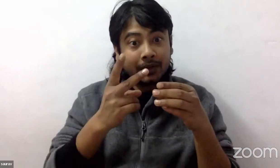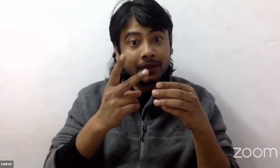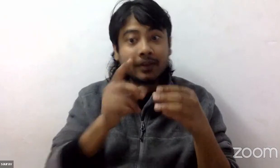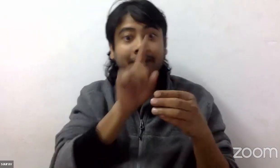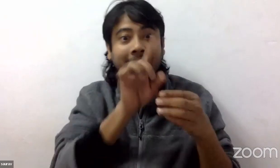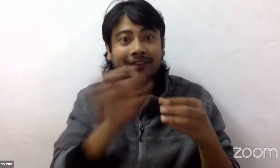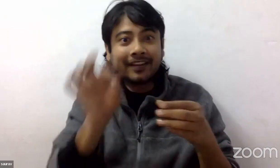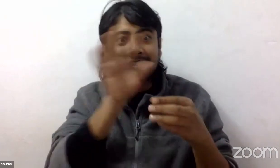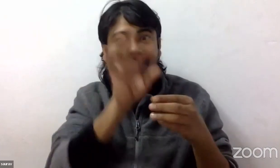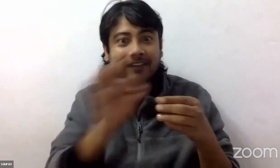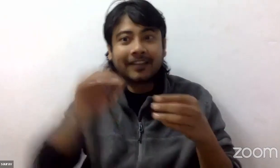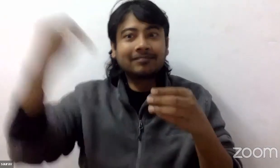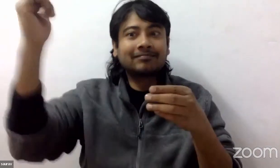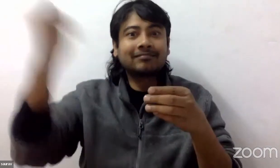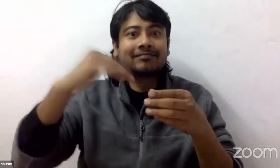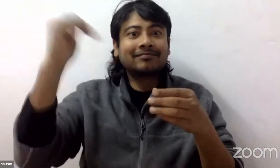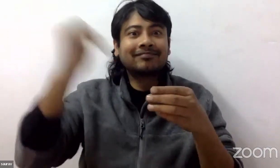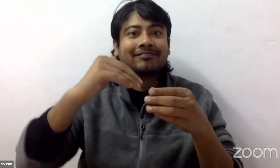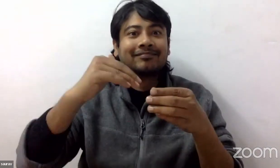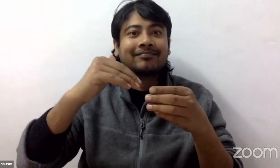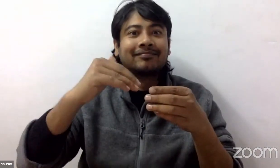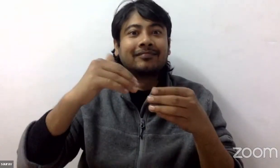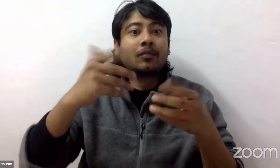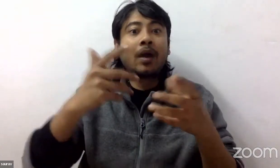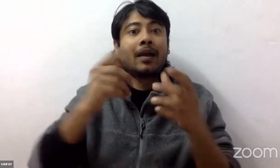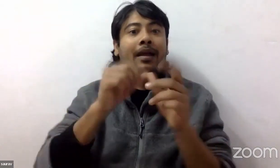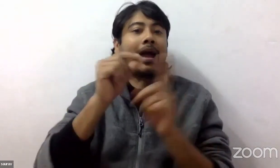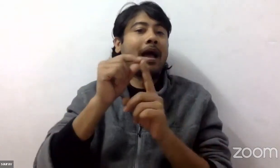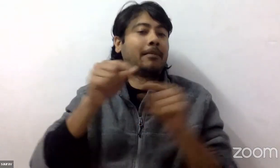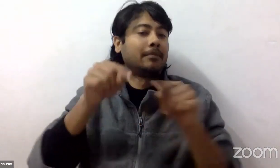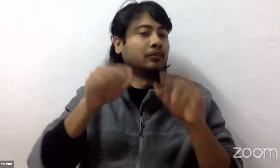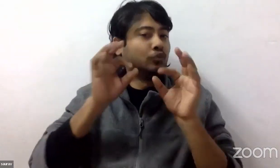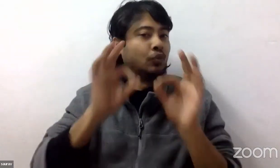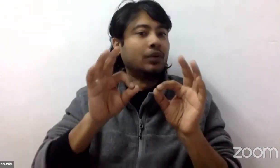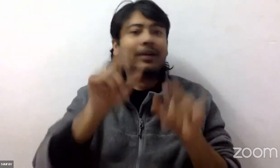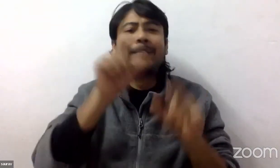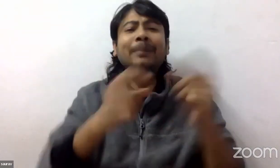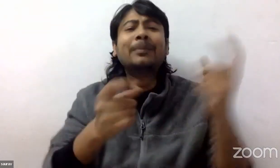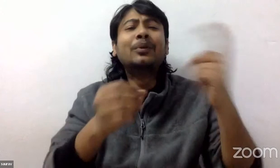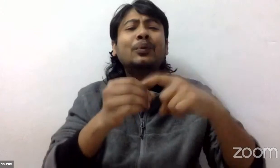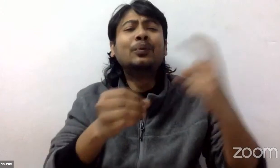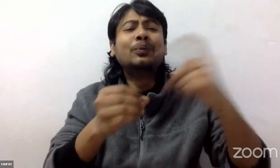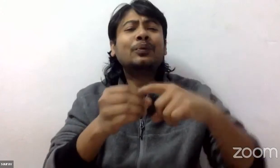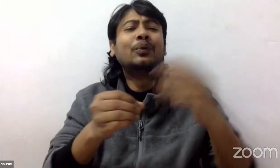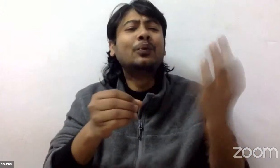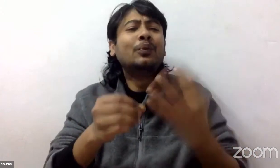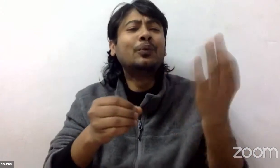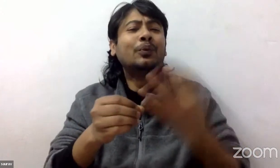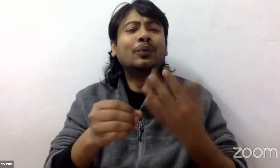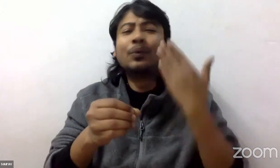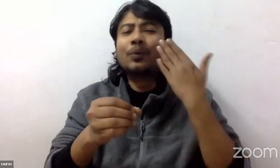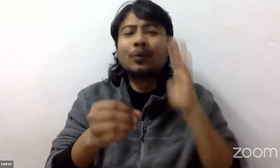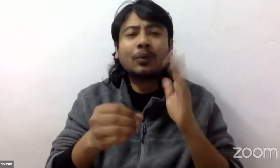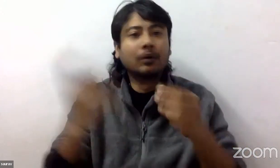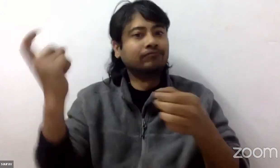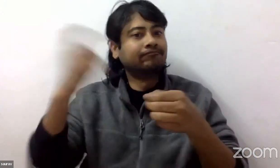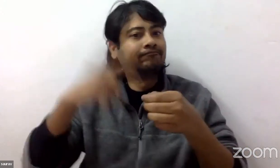calendar. So the point I'm saying here is that Ekadashi has to be broken on a specific time